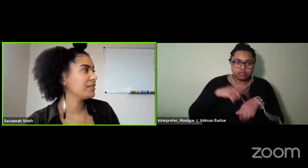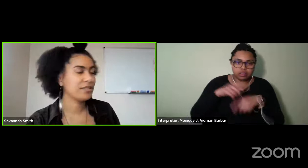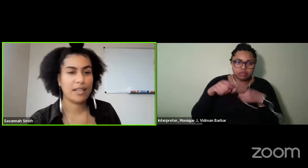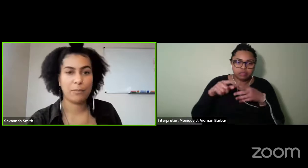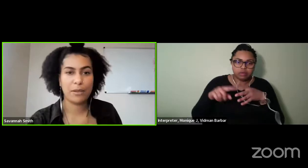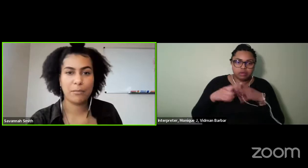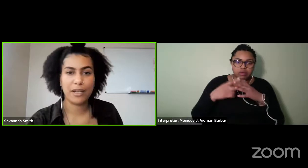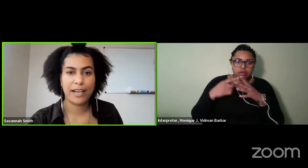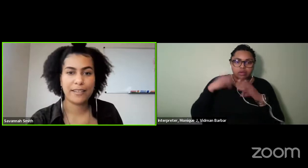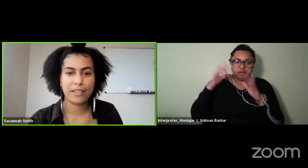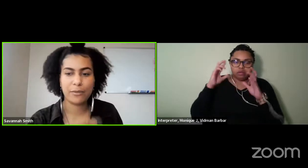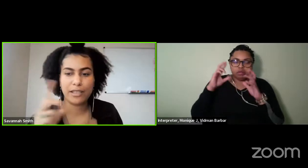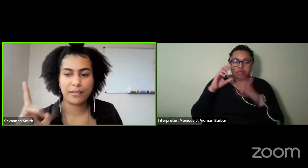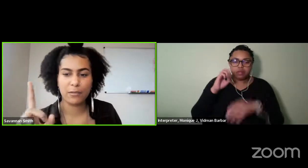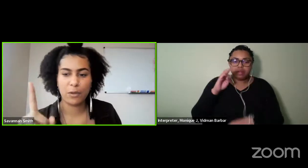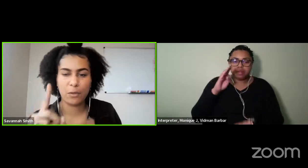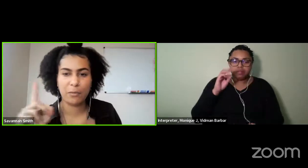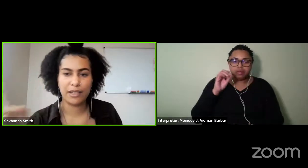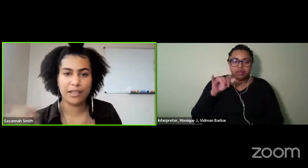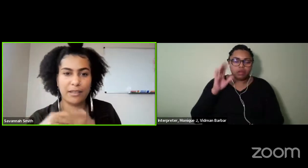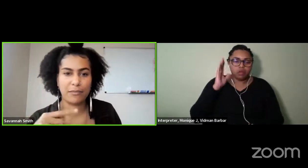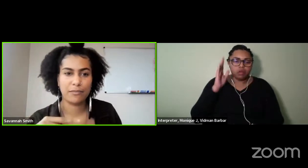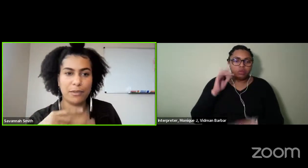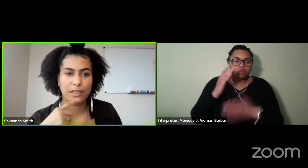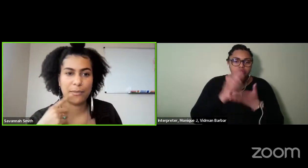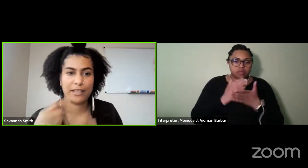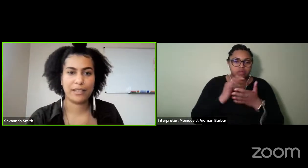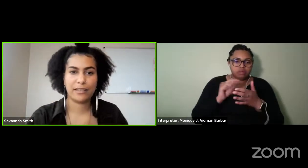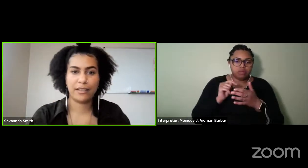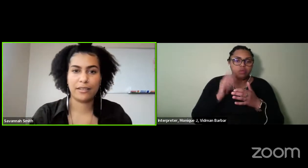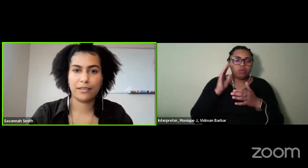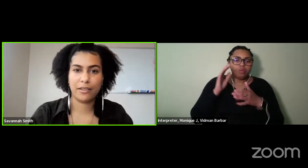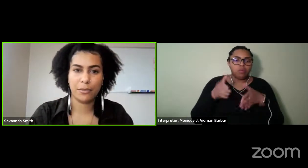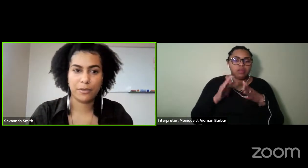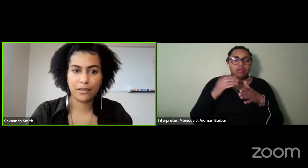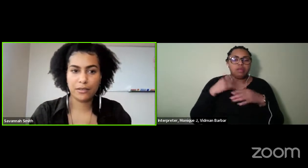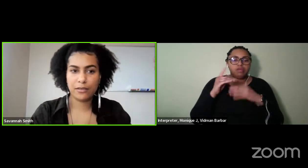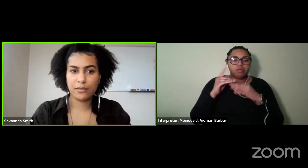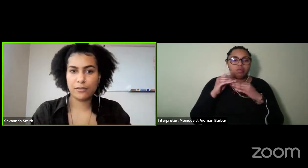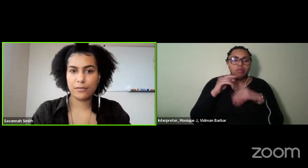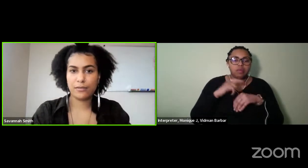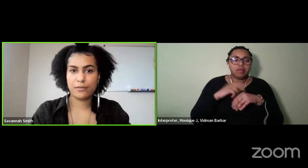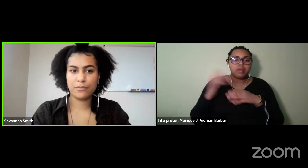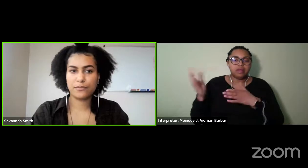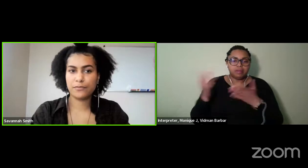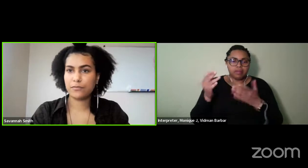would stop it, but I think we can give them one more minute and then bring them back in. Yeah, that would be fine.